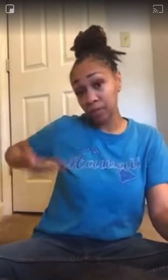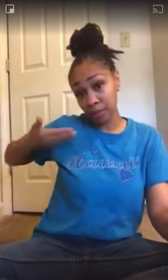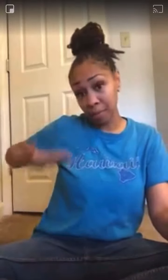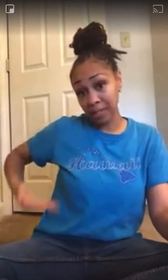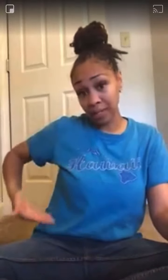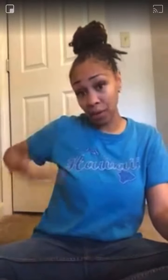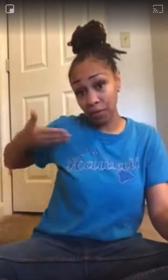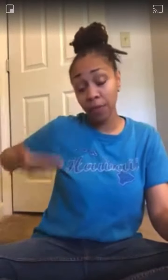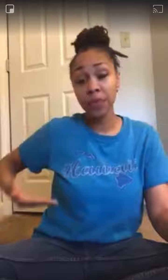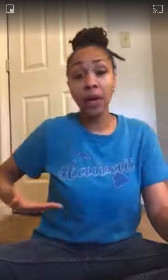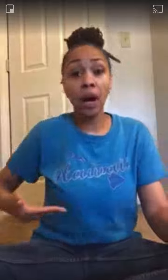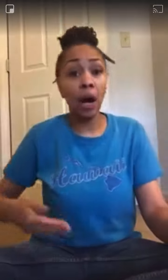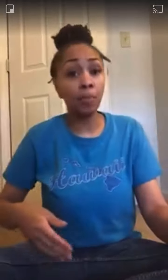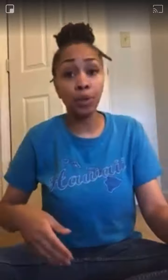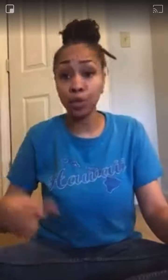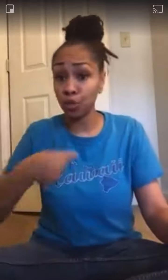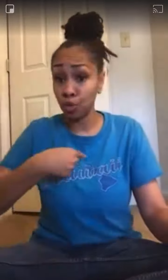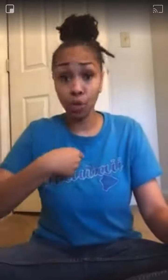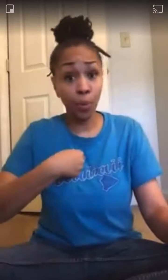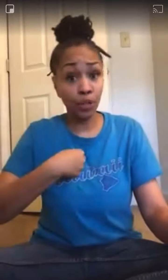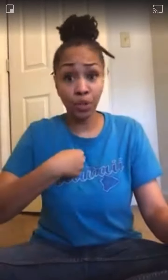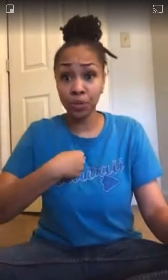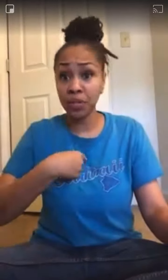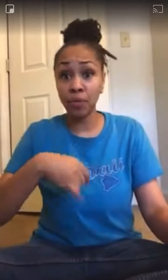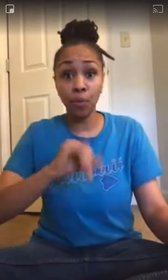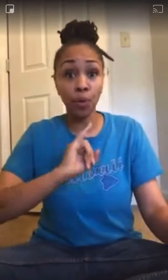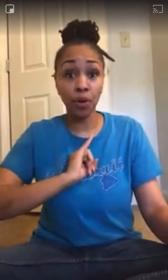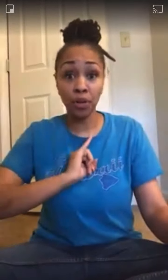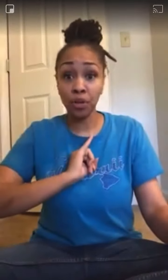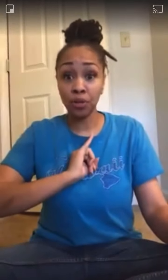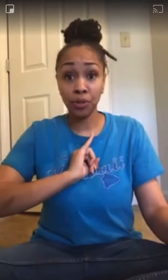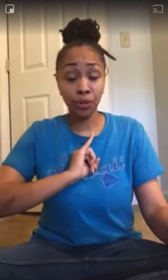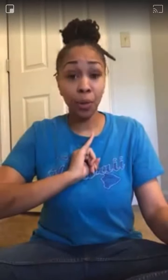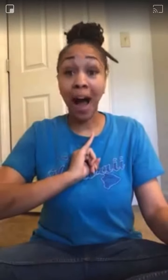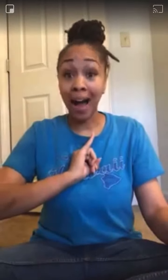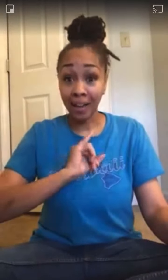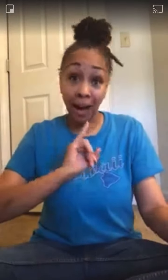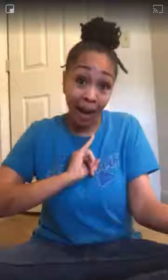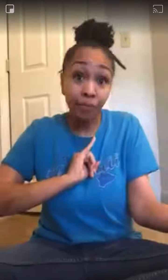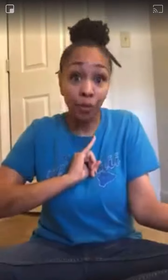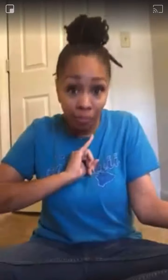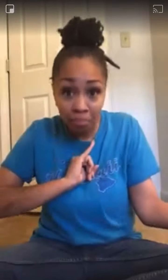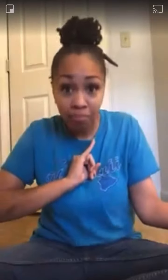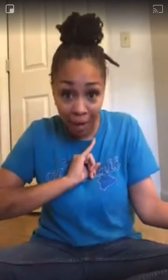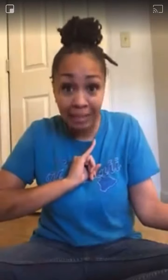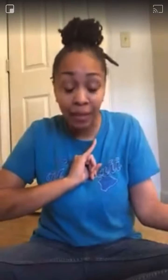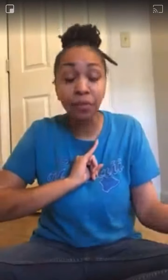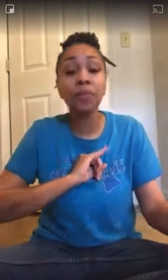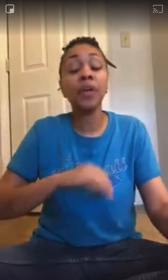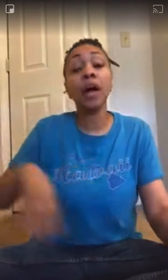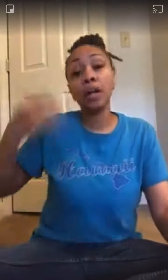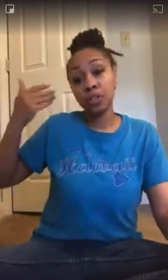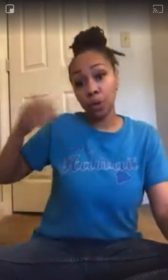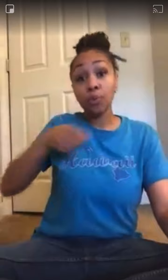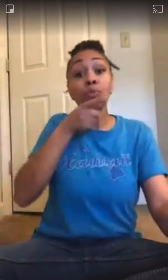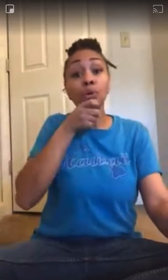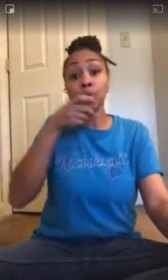to myself. You can point to yourself, or you can do I for myself. So who